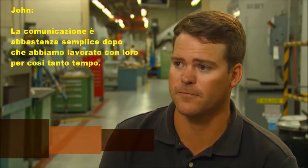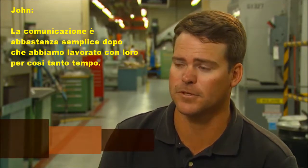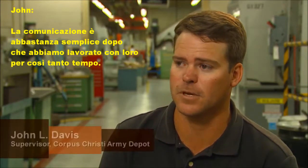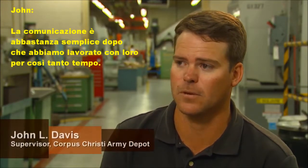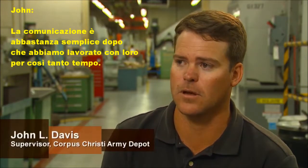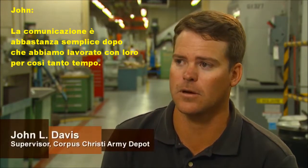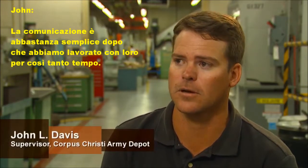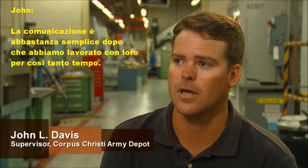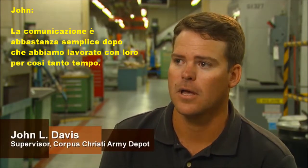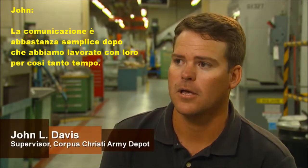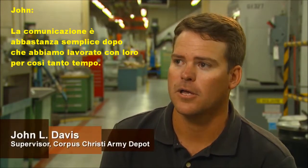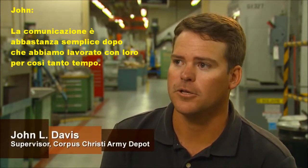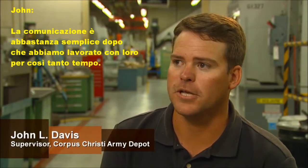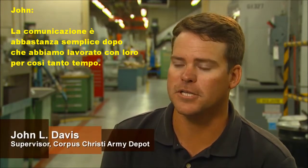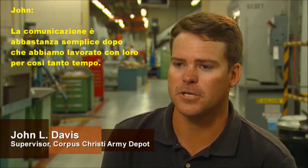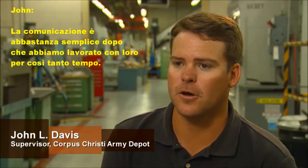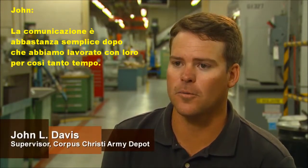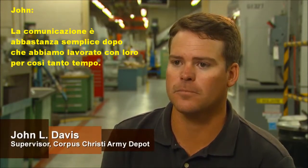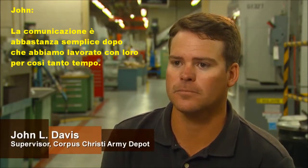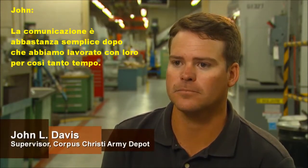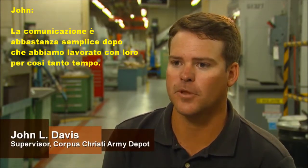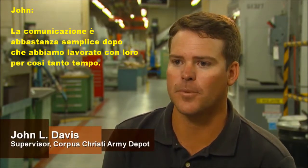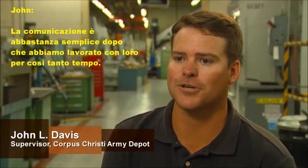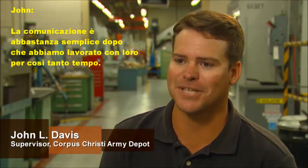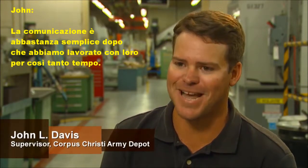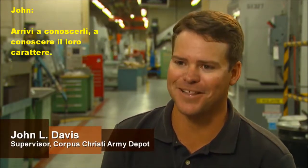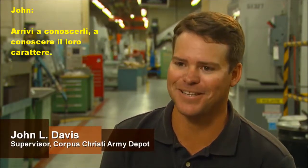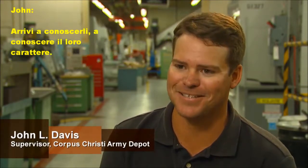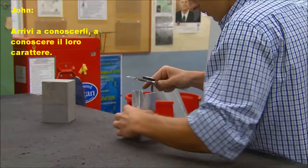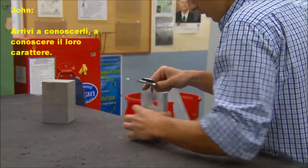so long, you get to know them, their personalities.